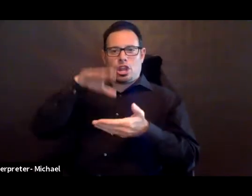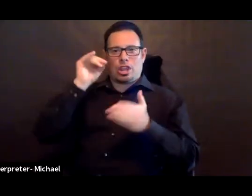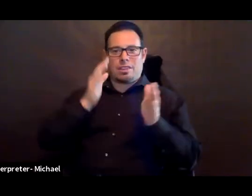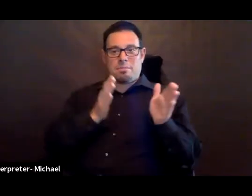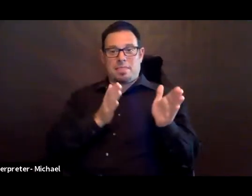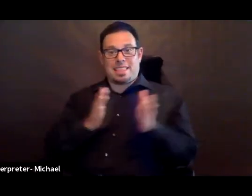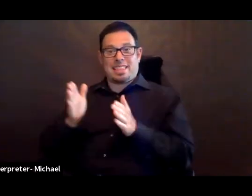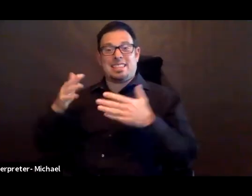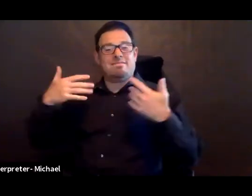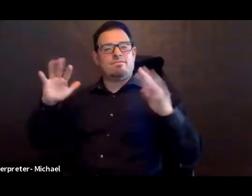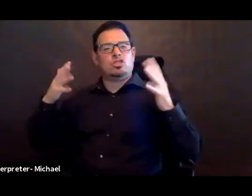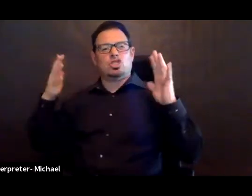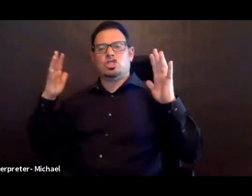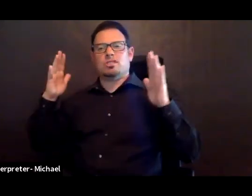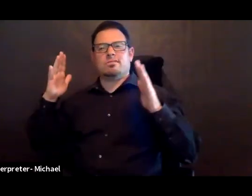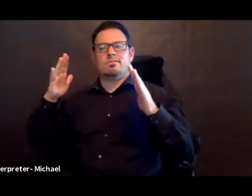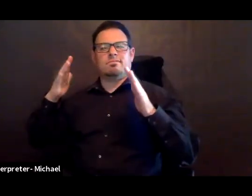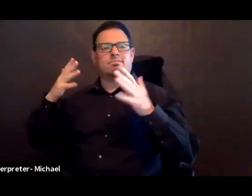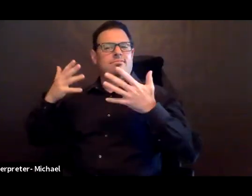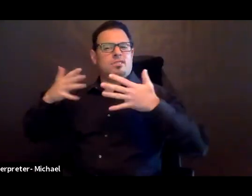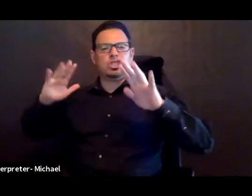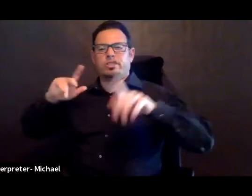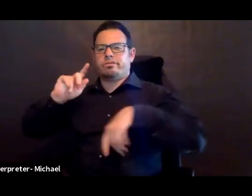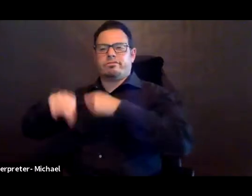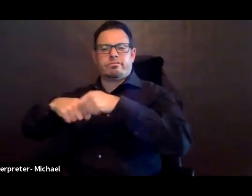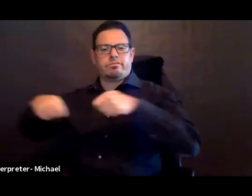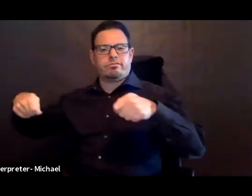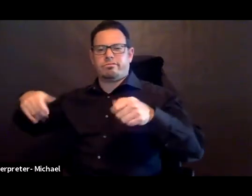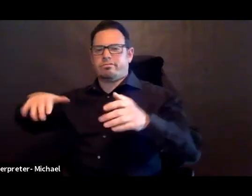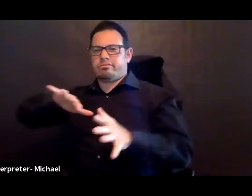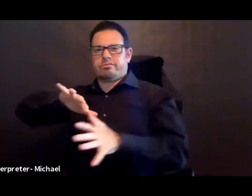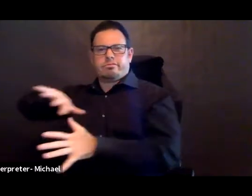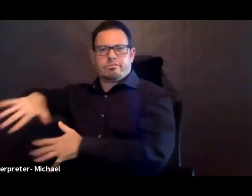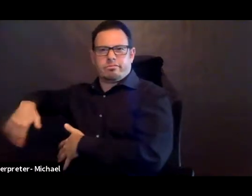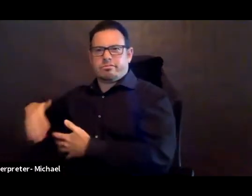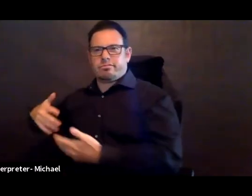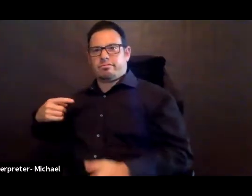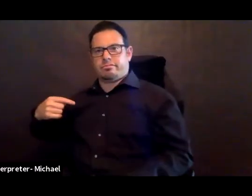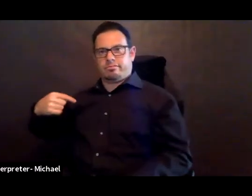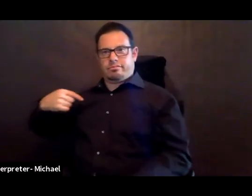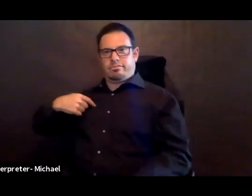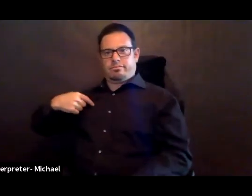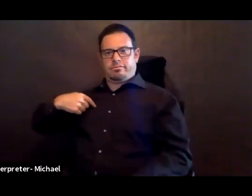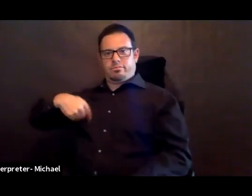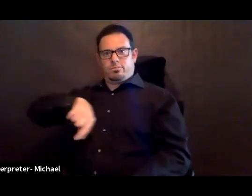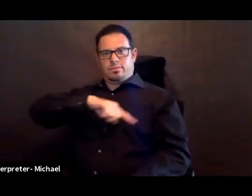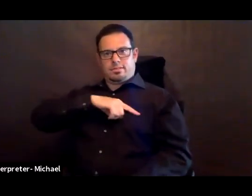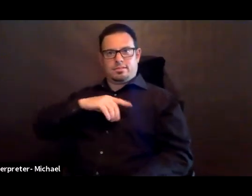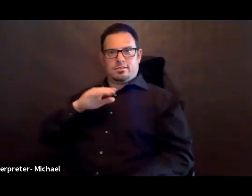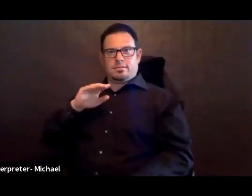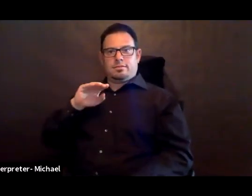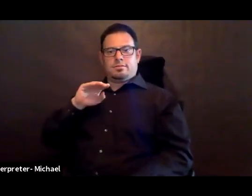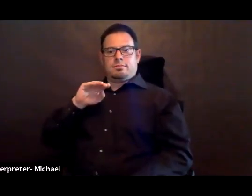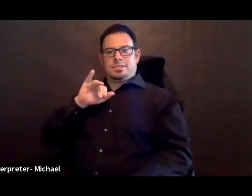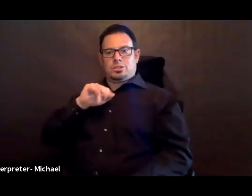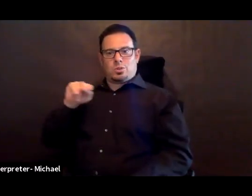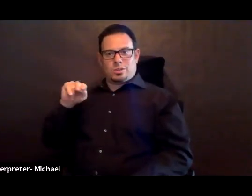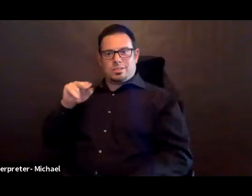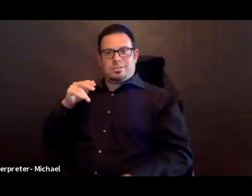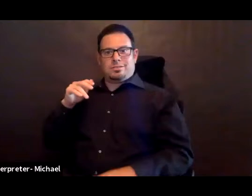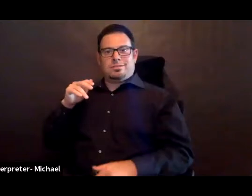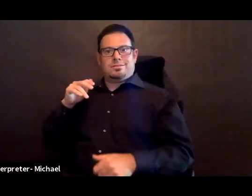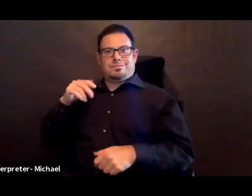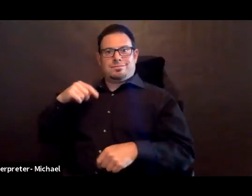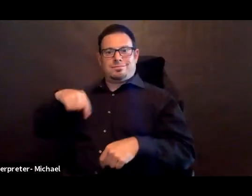and so what CDC is talking about and what we're talking about are kind of science-based best practice